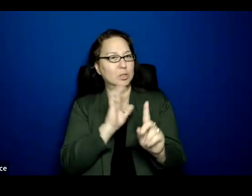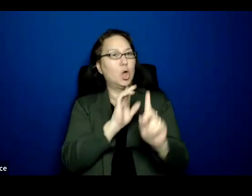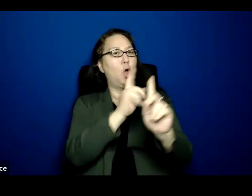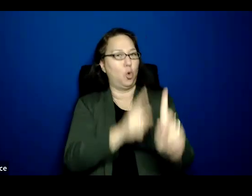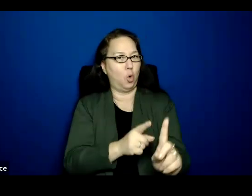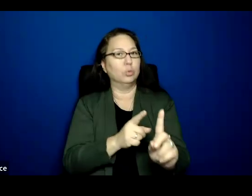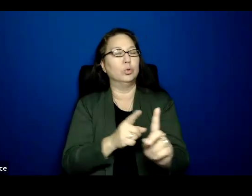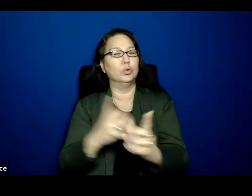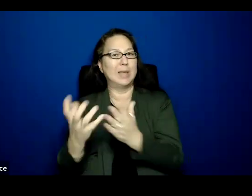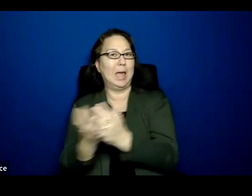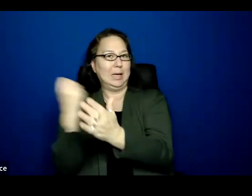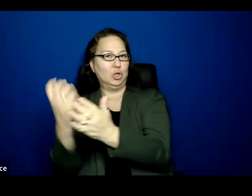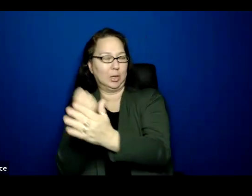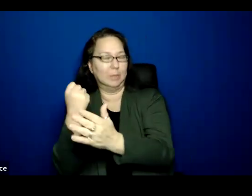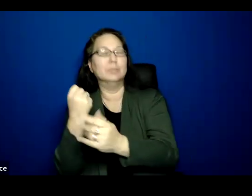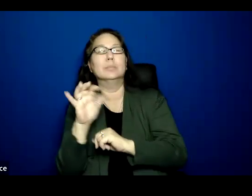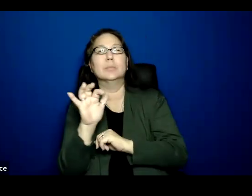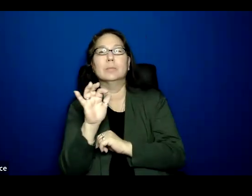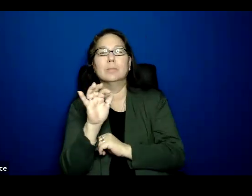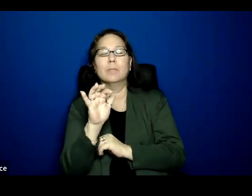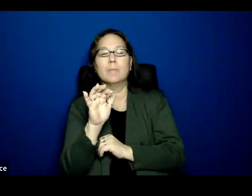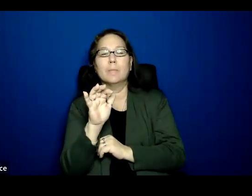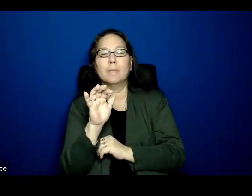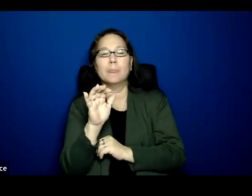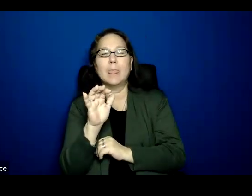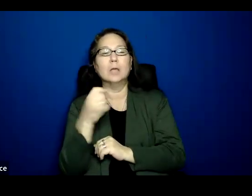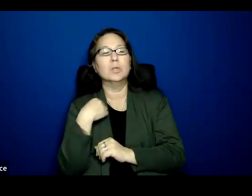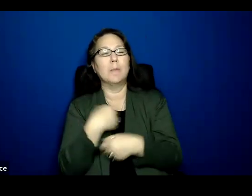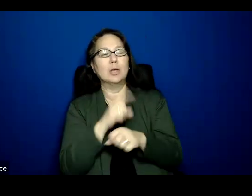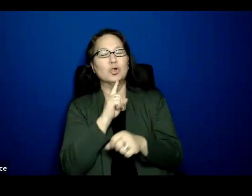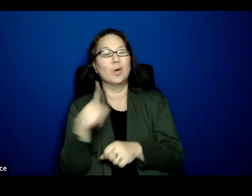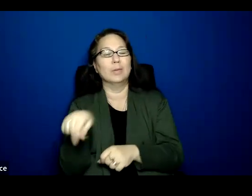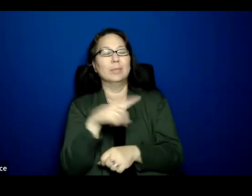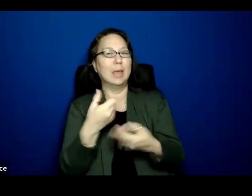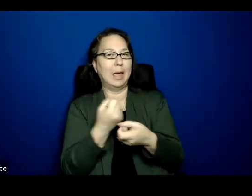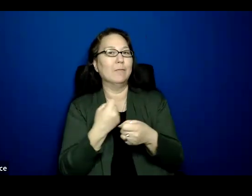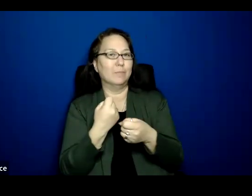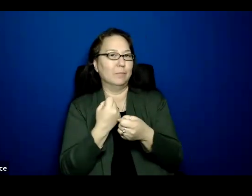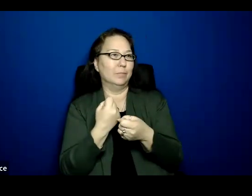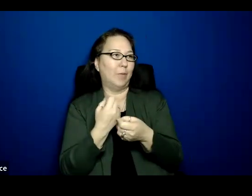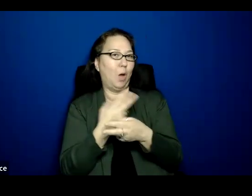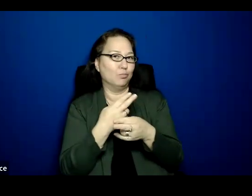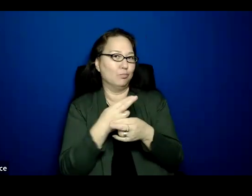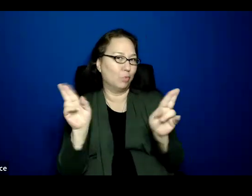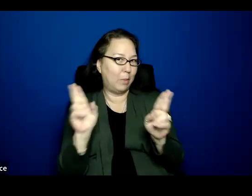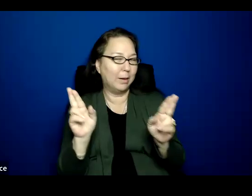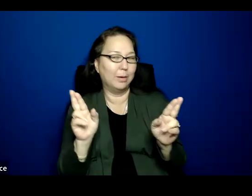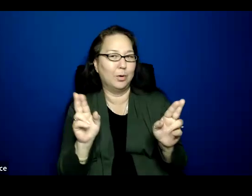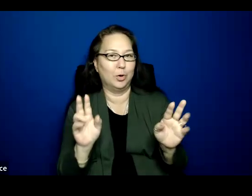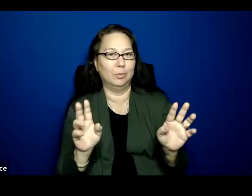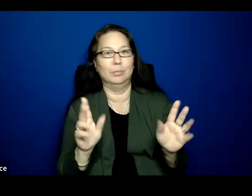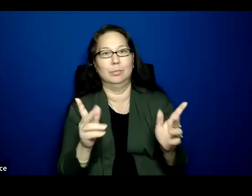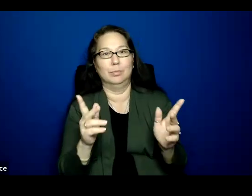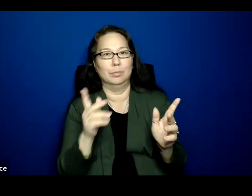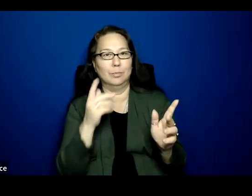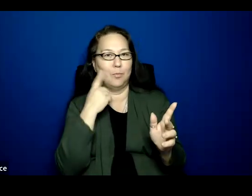how we look at making sure that they are prepared and ready to have access to least restrictive environment placements. So we're looking